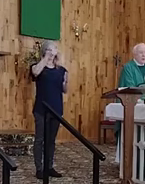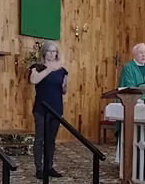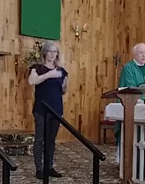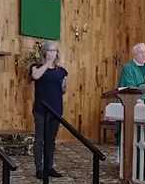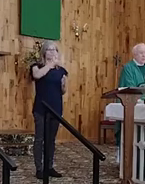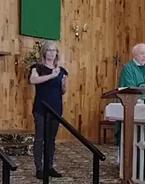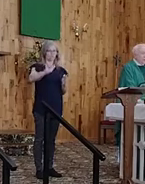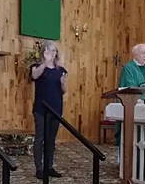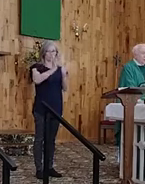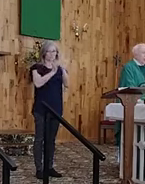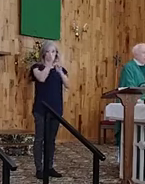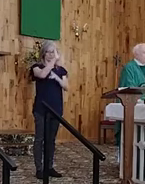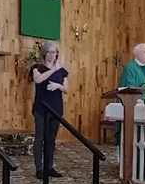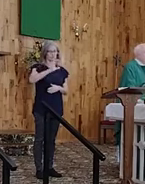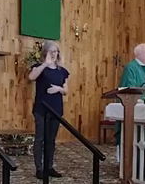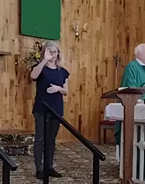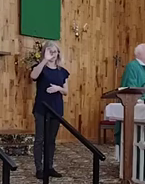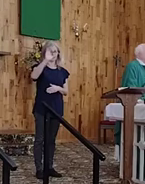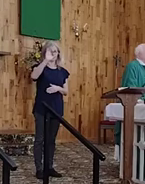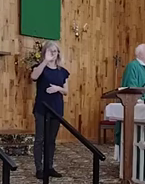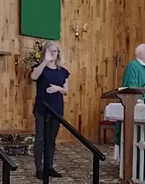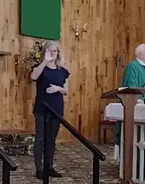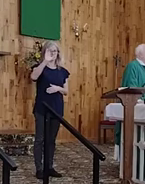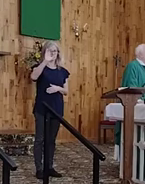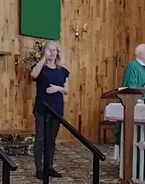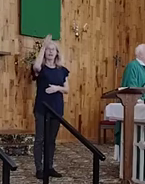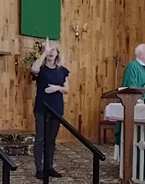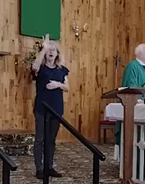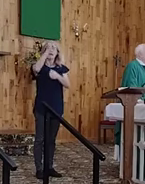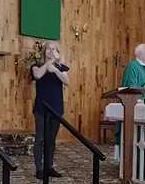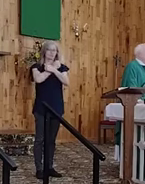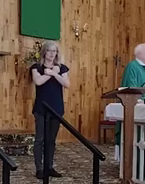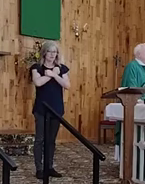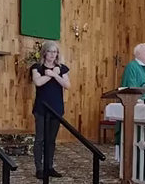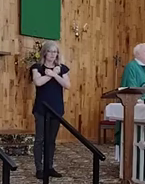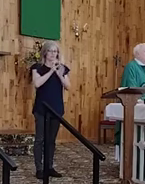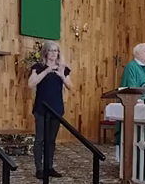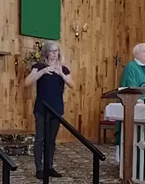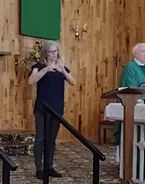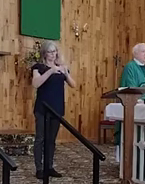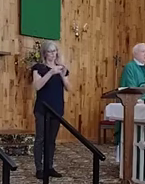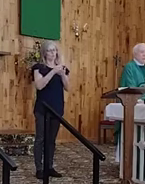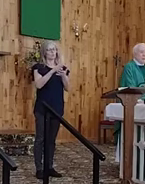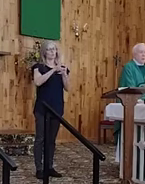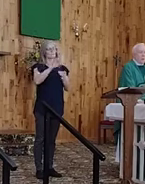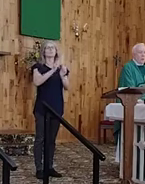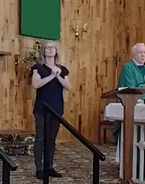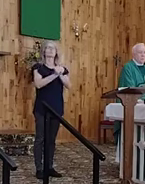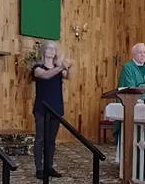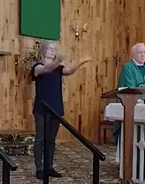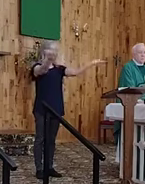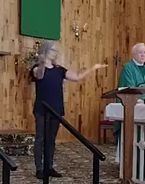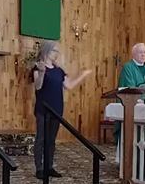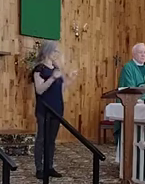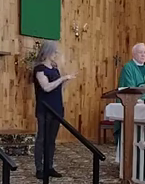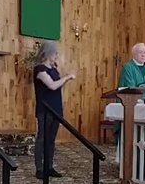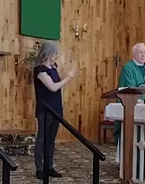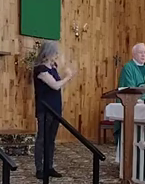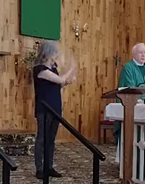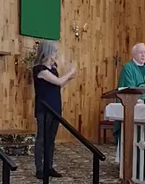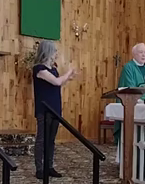our Lord Jesus Christ, the love of God, and the communion of the Holy Spirit be with you all.